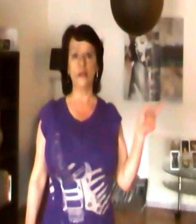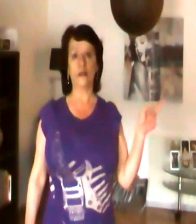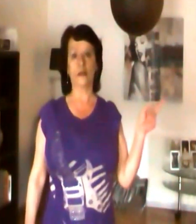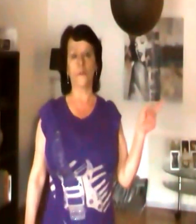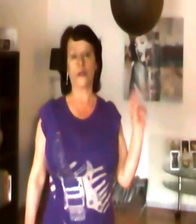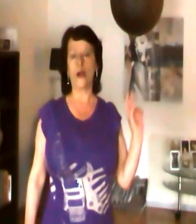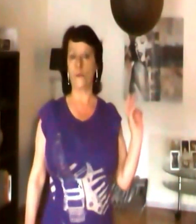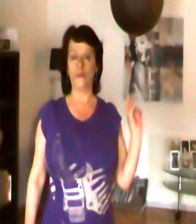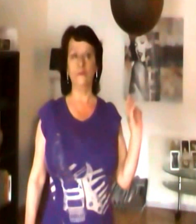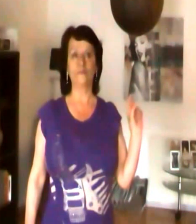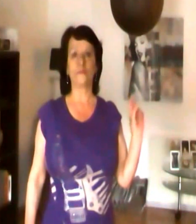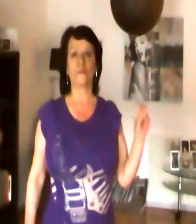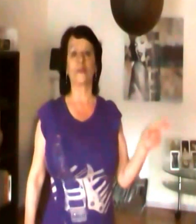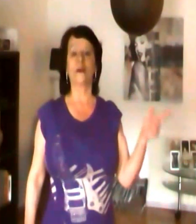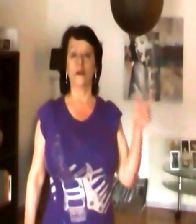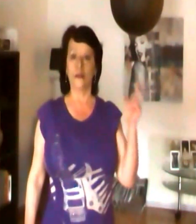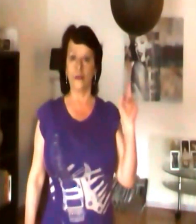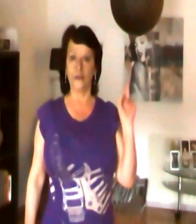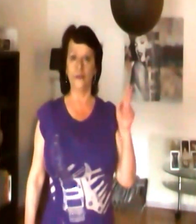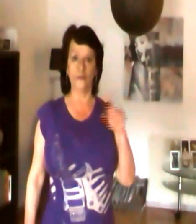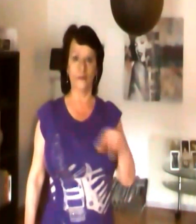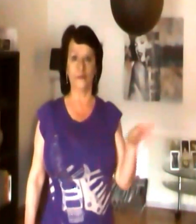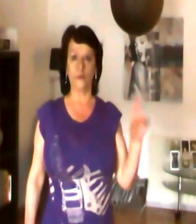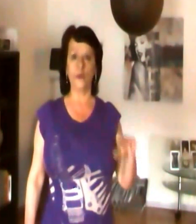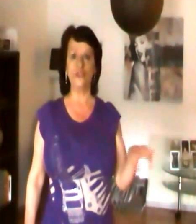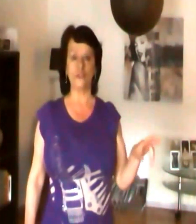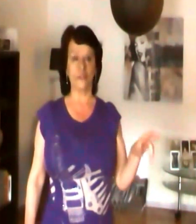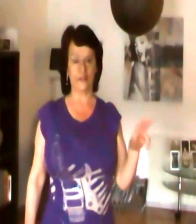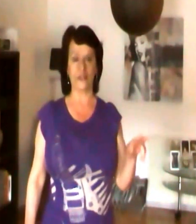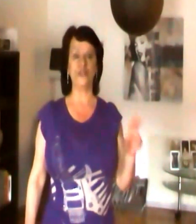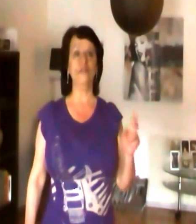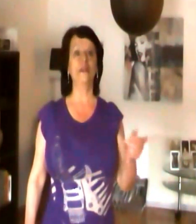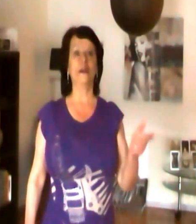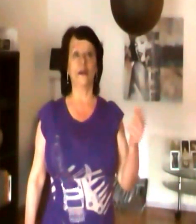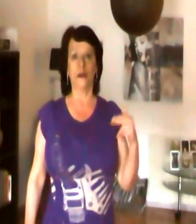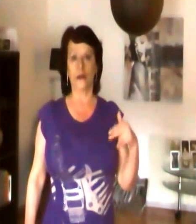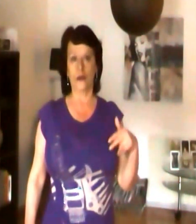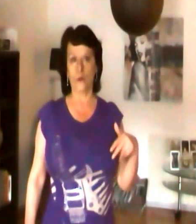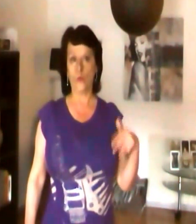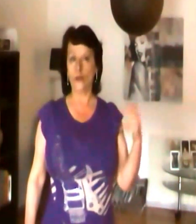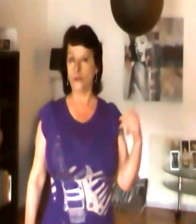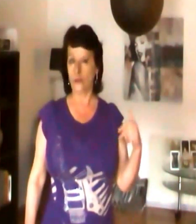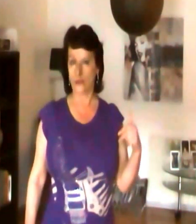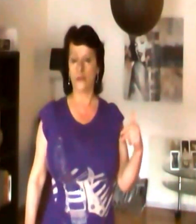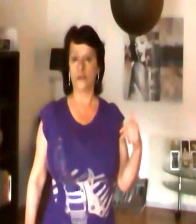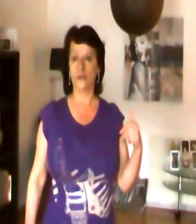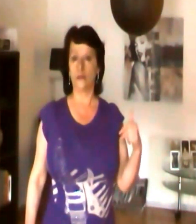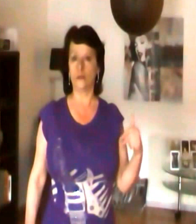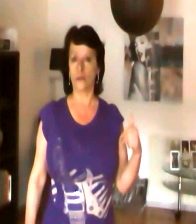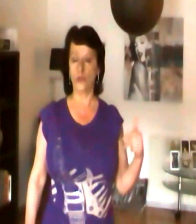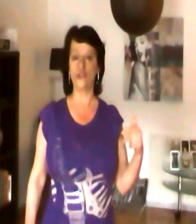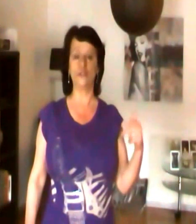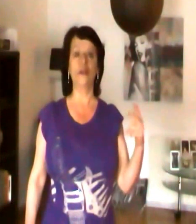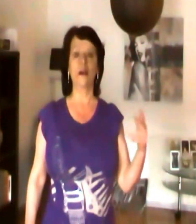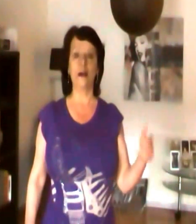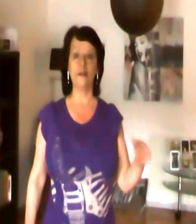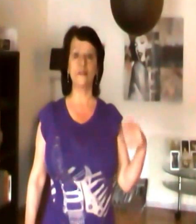Professor Kappel in the question session. One Christian